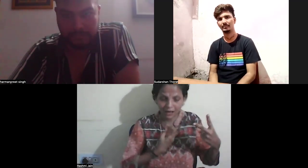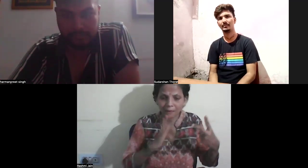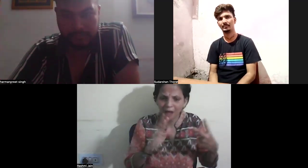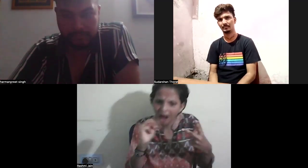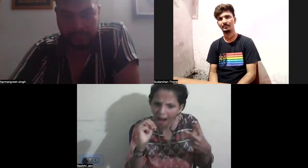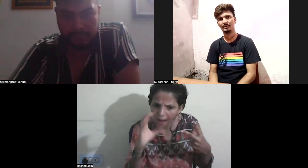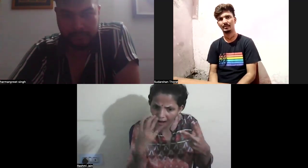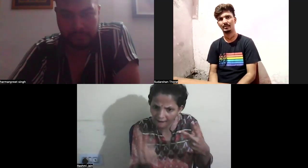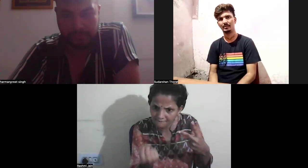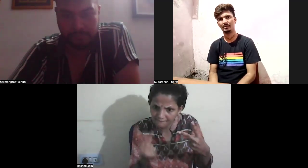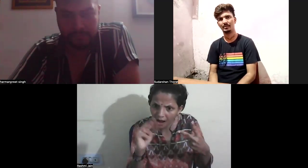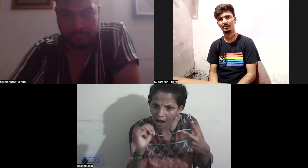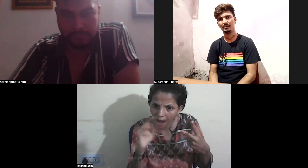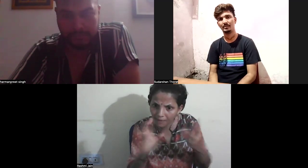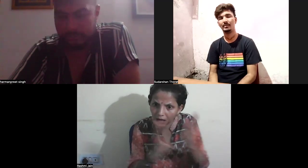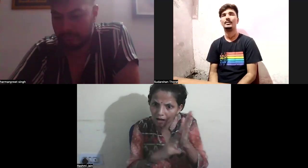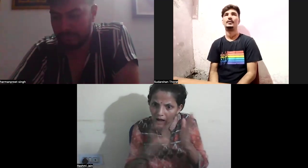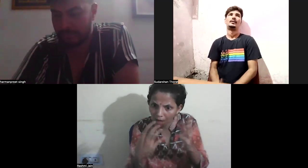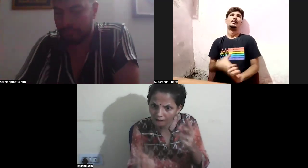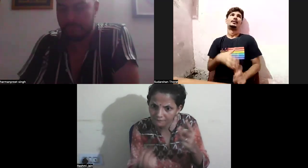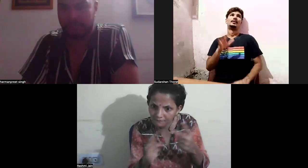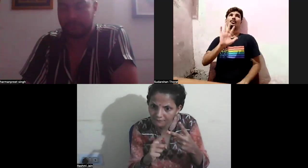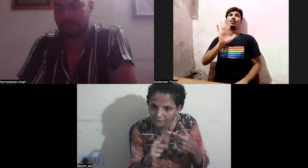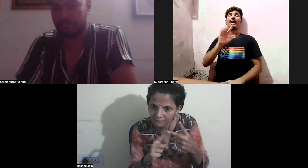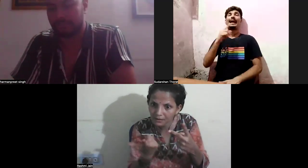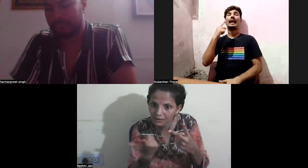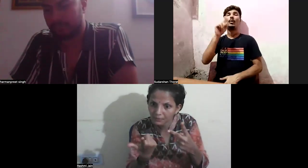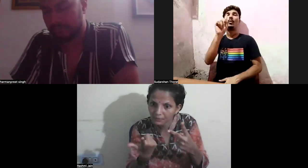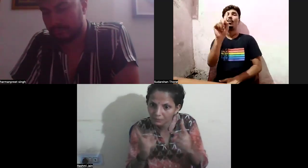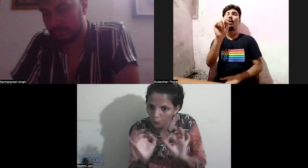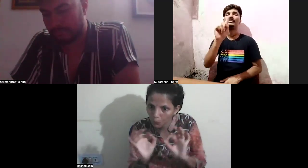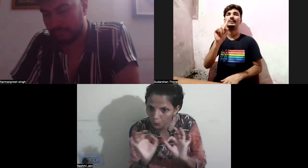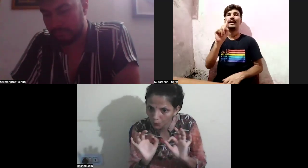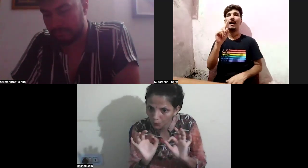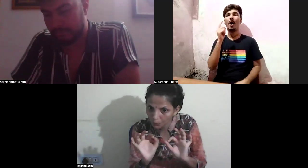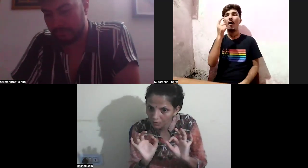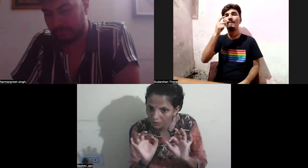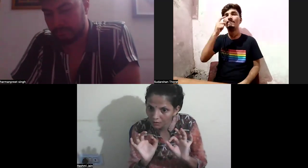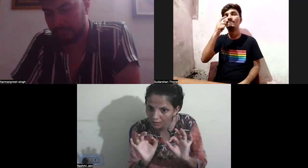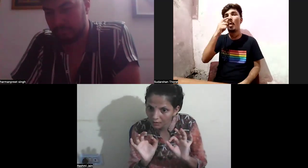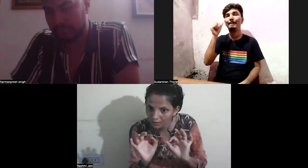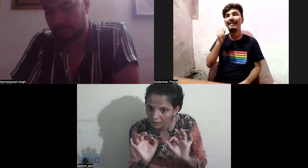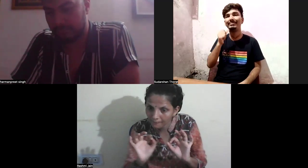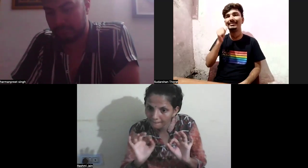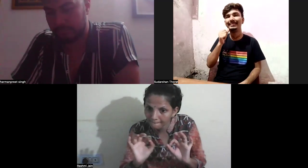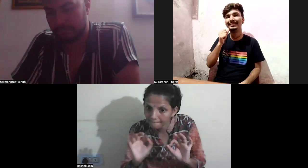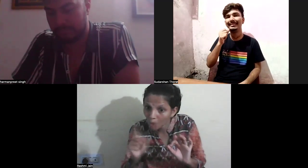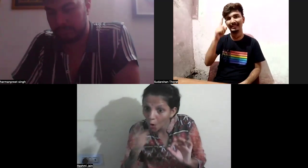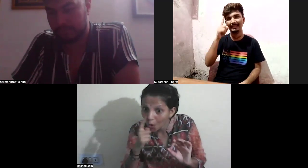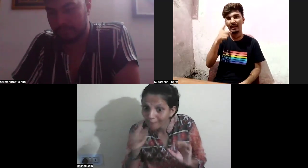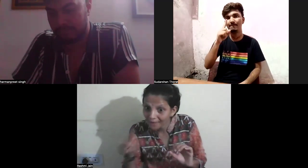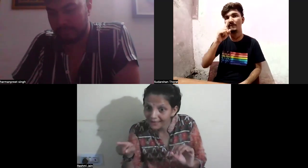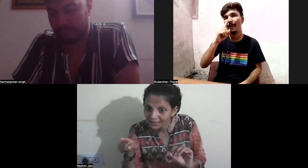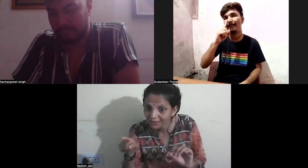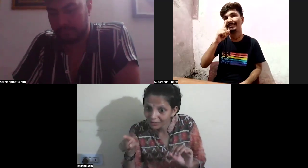like you said, there's some transgender people who don't have hair, but what about menstruation? Do trans people